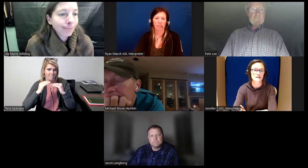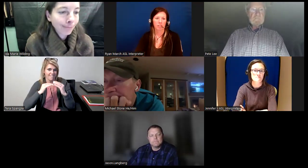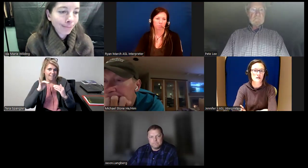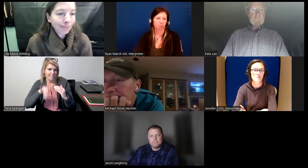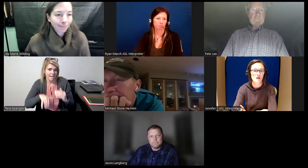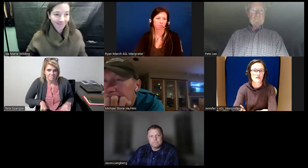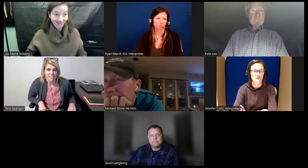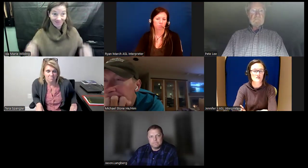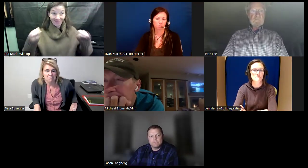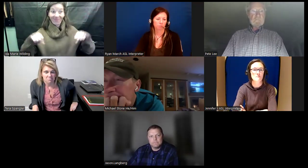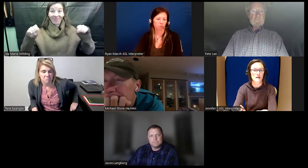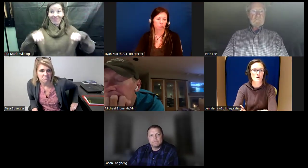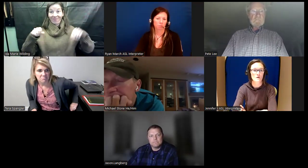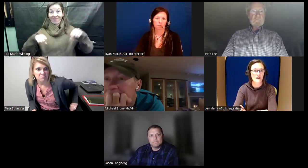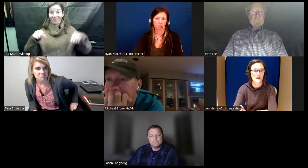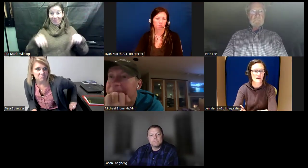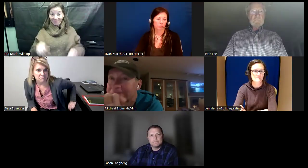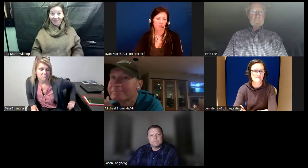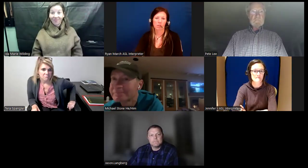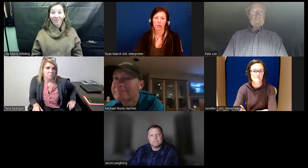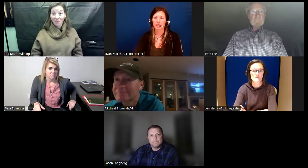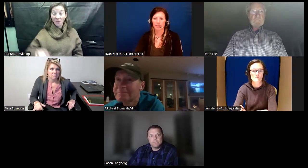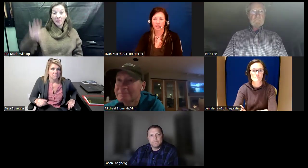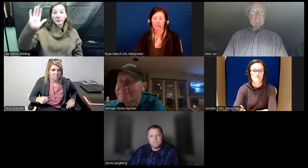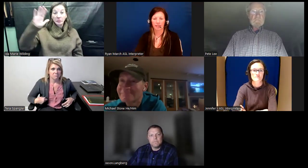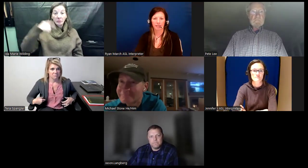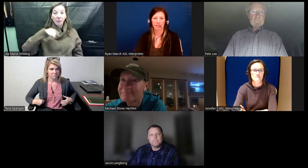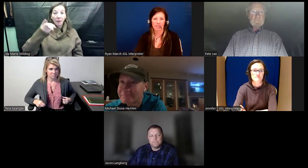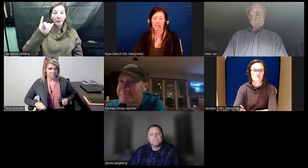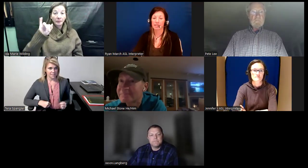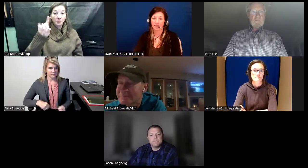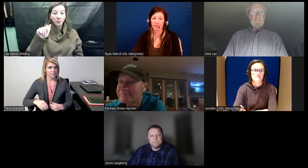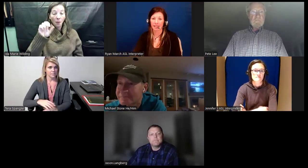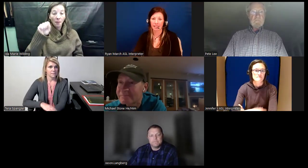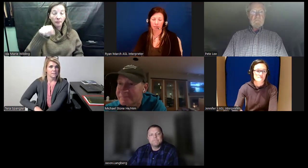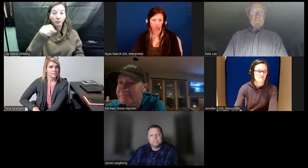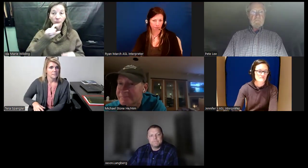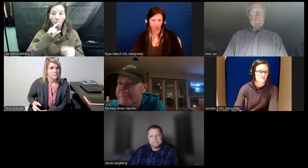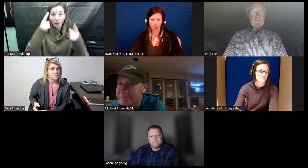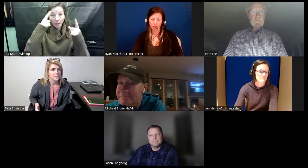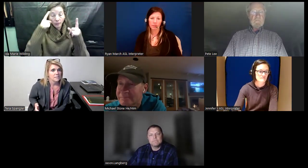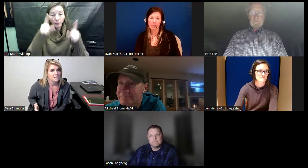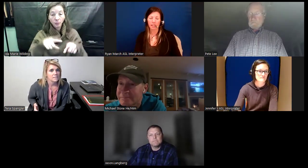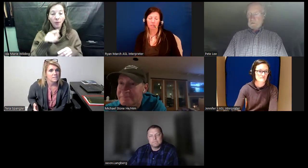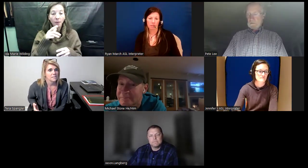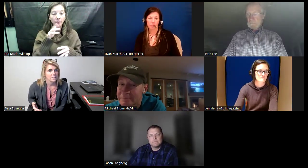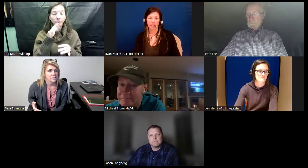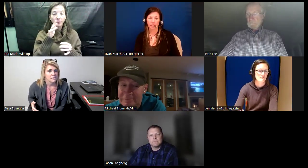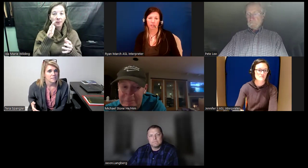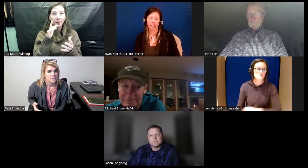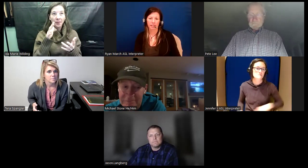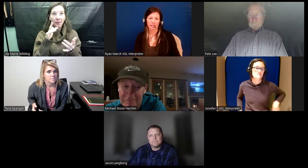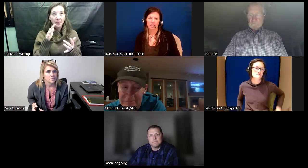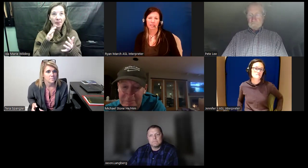as really minimal. I think there's many more than that. Yeah. Oh, yes, yes, yes. And this is Ida. I